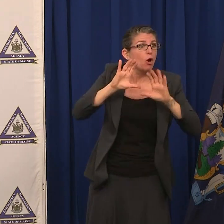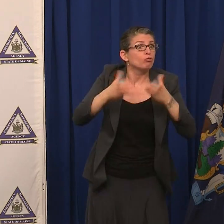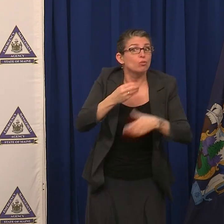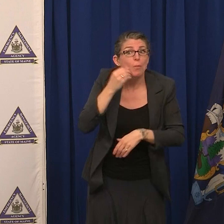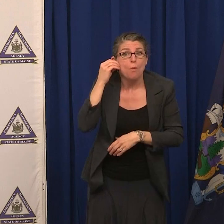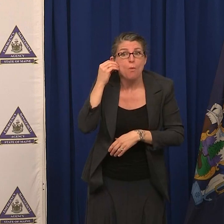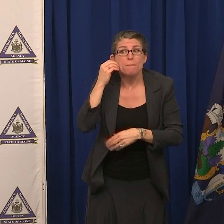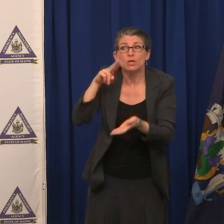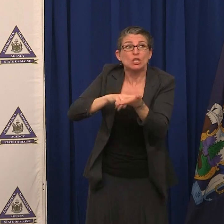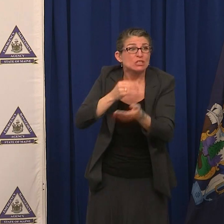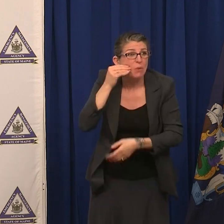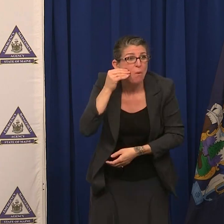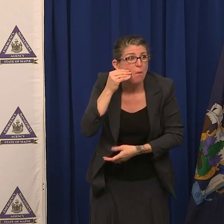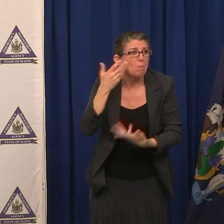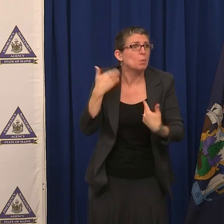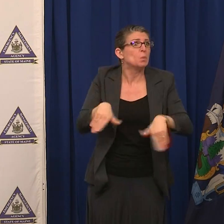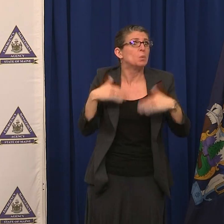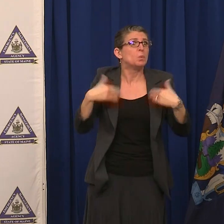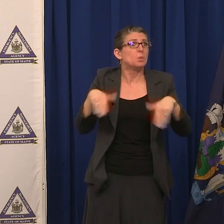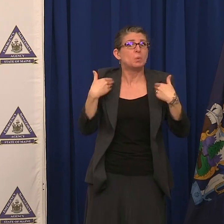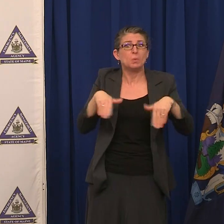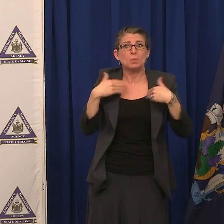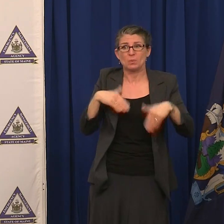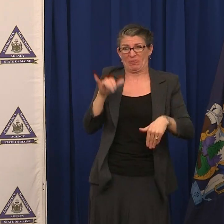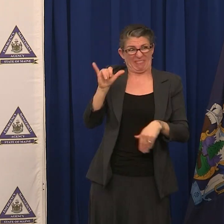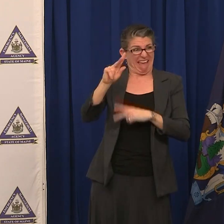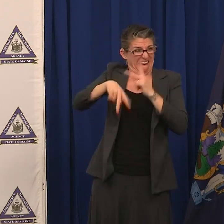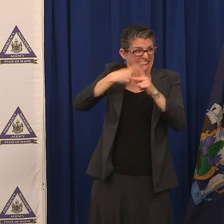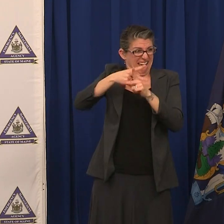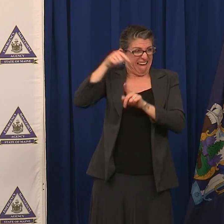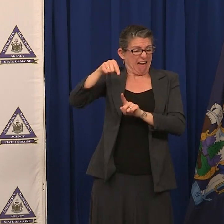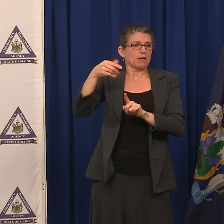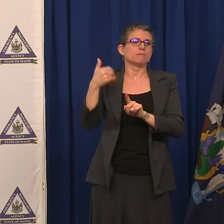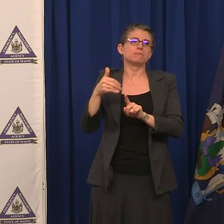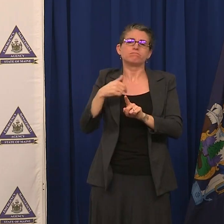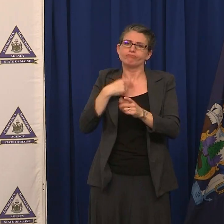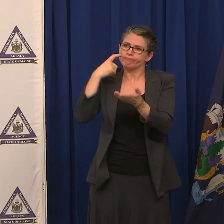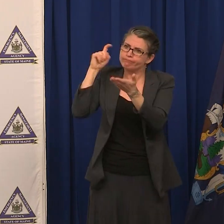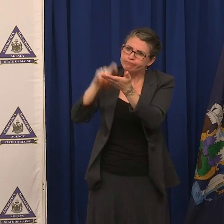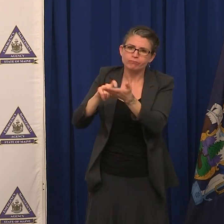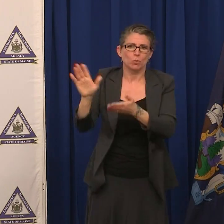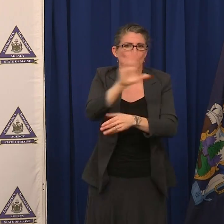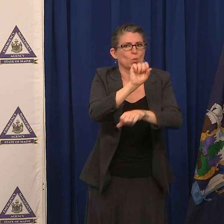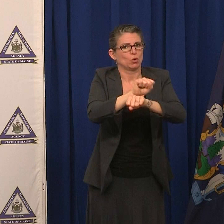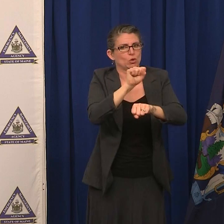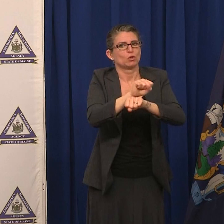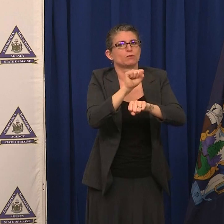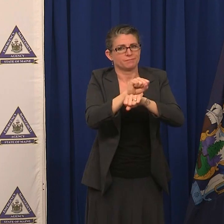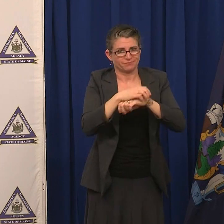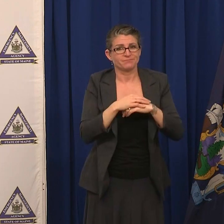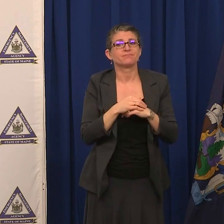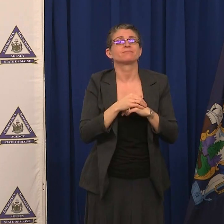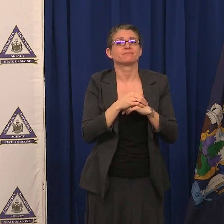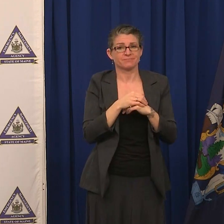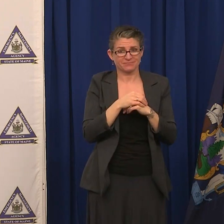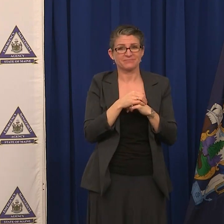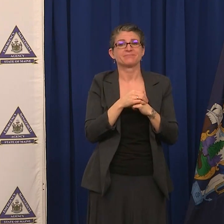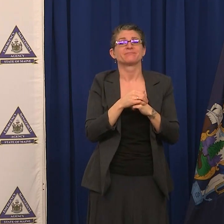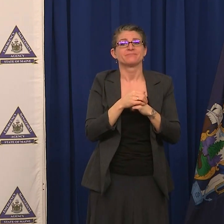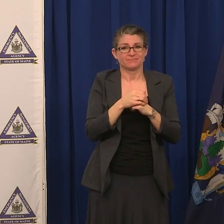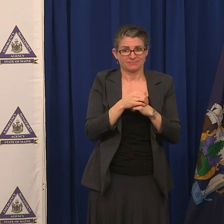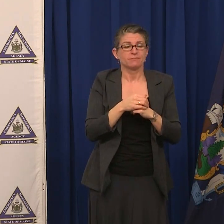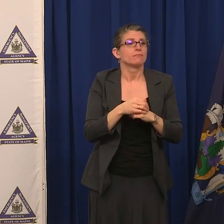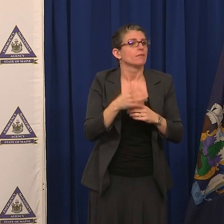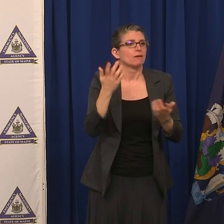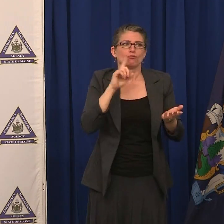But it's also the healthcare workers who we don't often acknowledge, and I'd like to do so today.